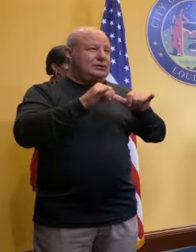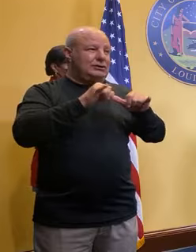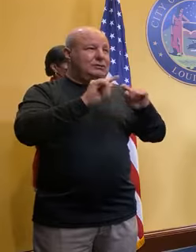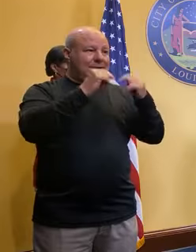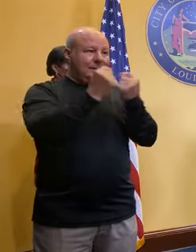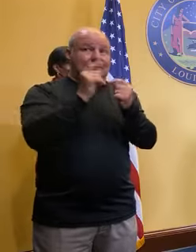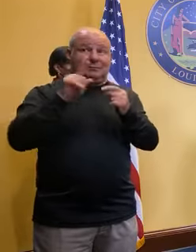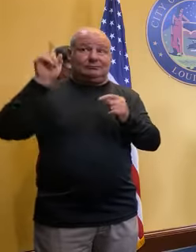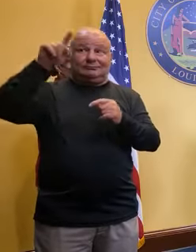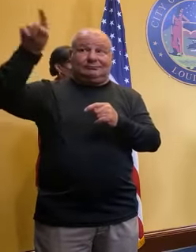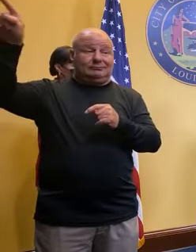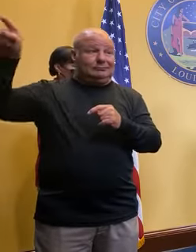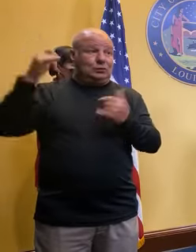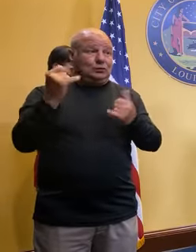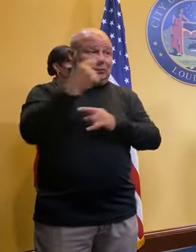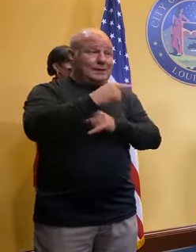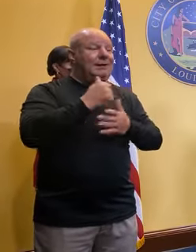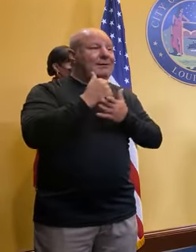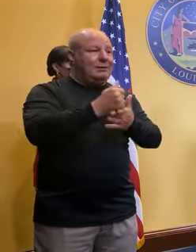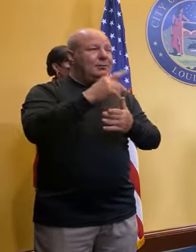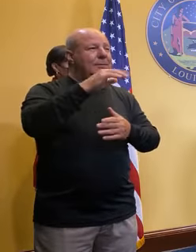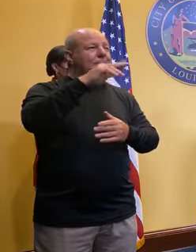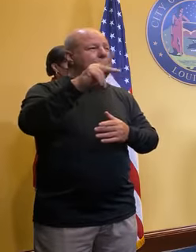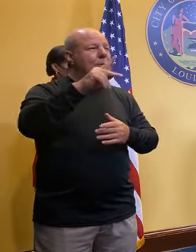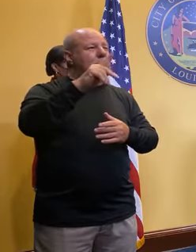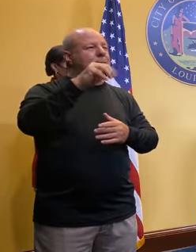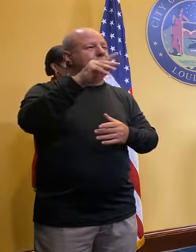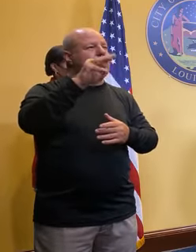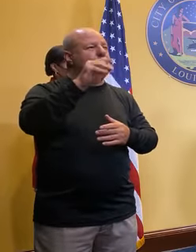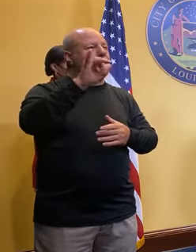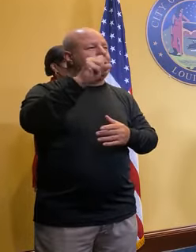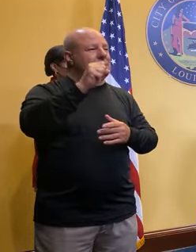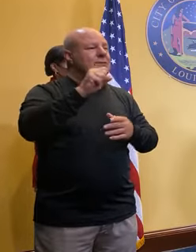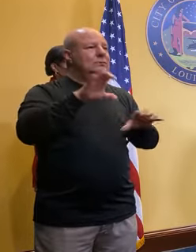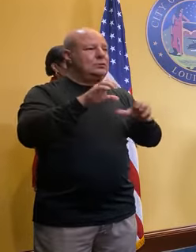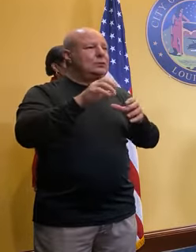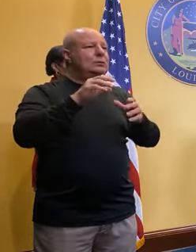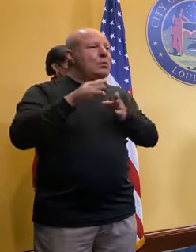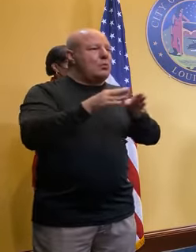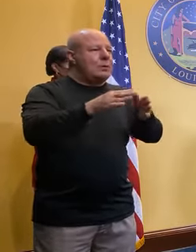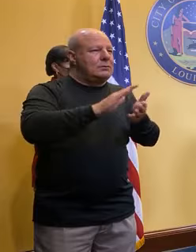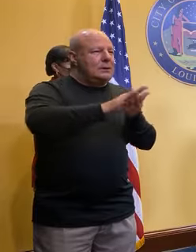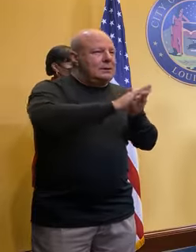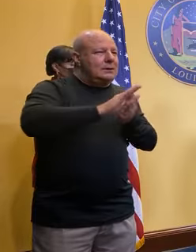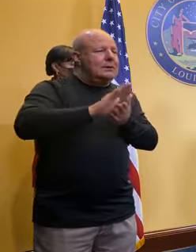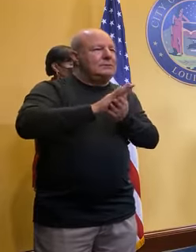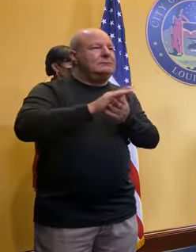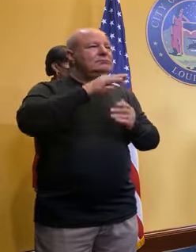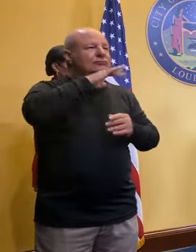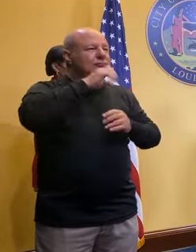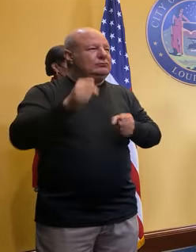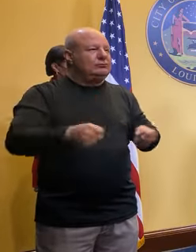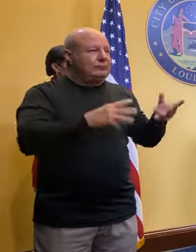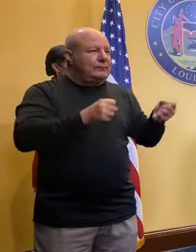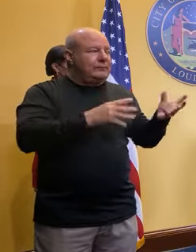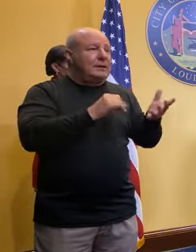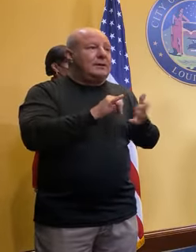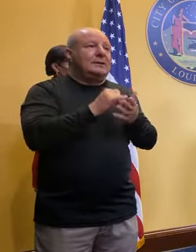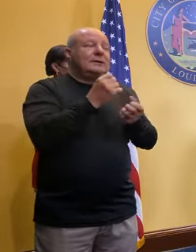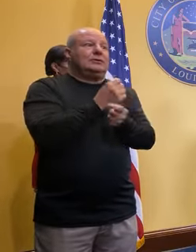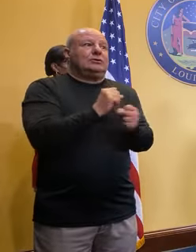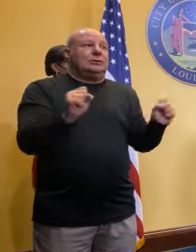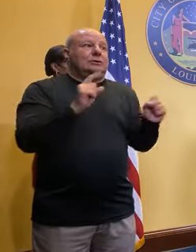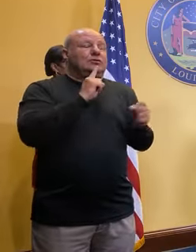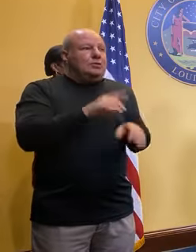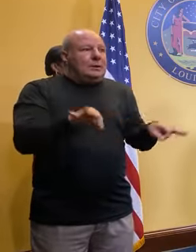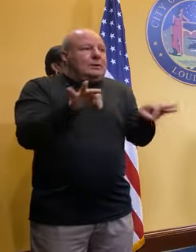out there today helping parks and parkways doing route clearing and debris removal. And again, that security piece is so crucial to